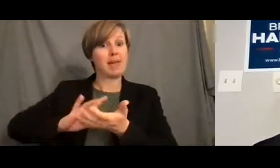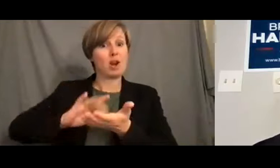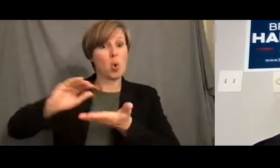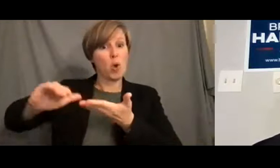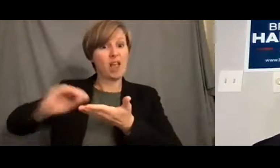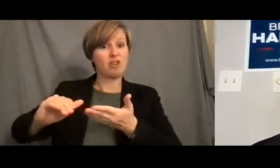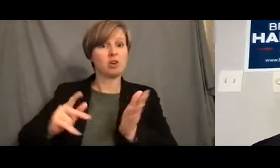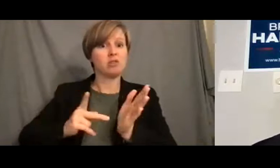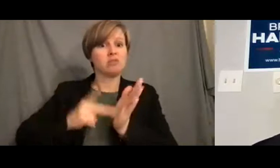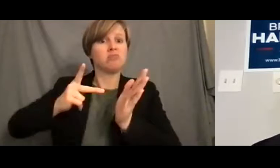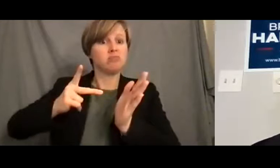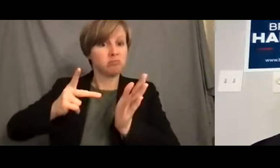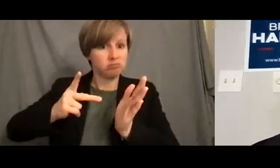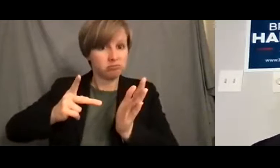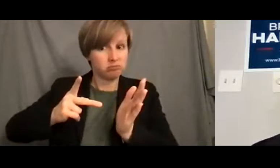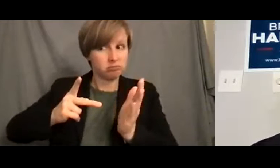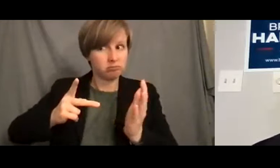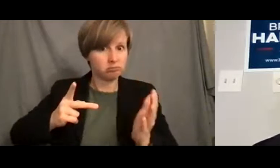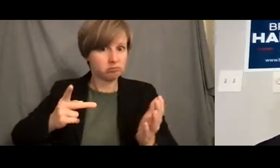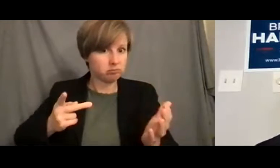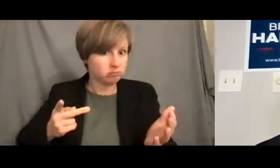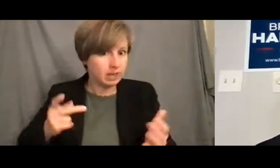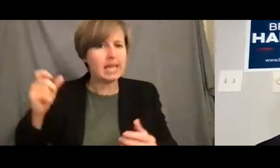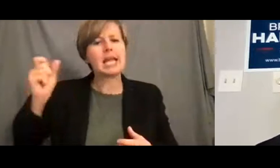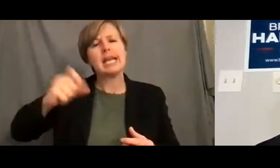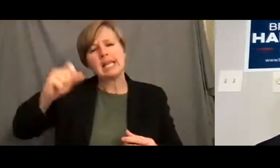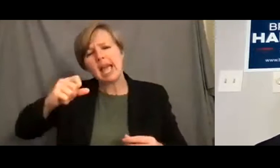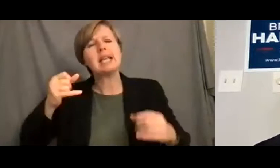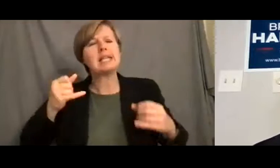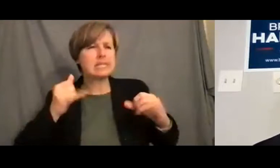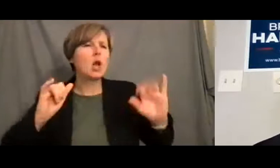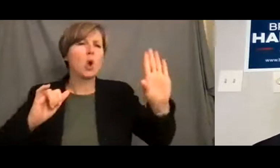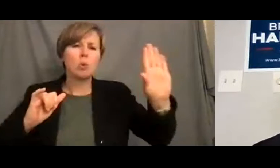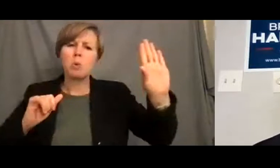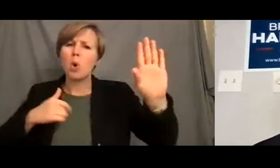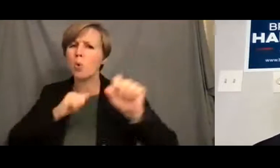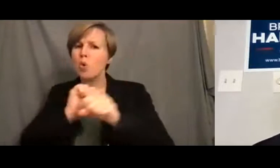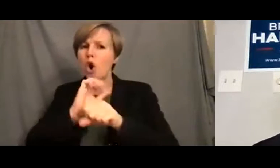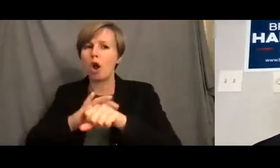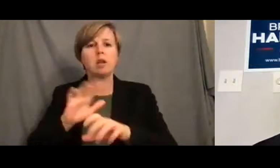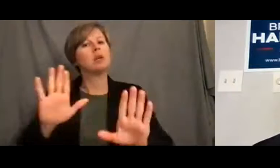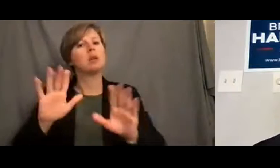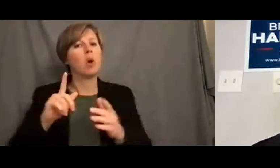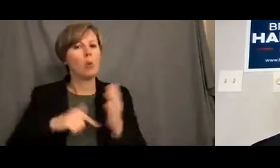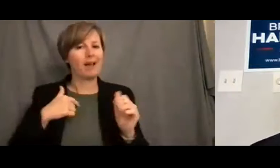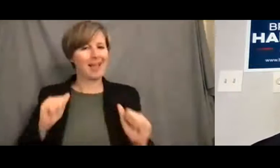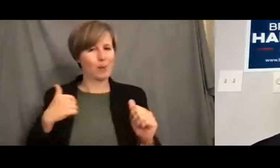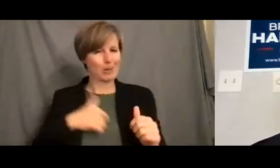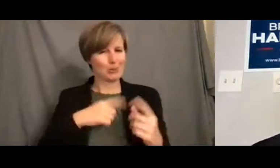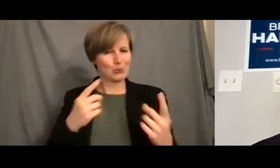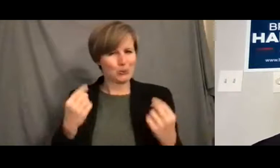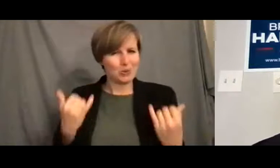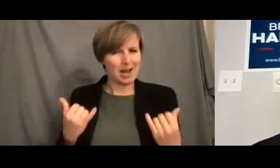in number. And yet we hear that, yes, this is still a problem, we're working on it. What can we do to give